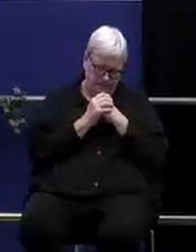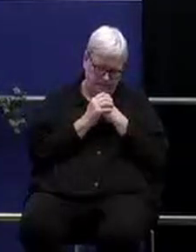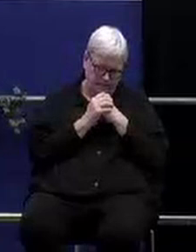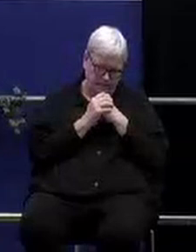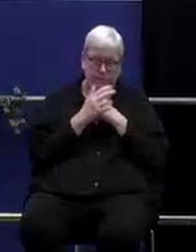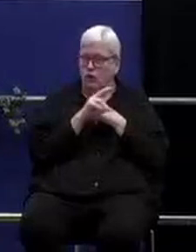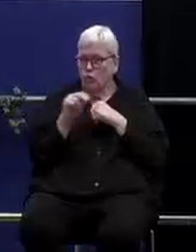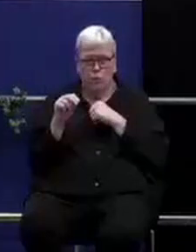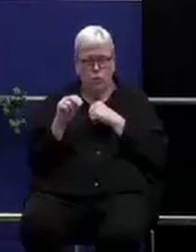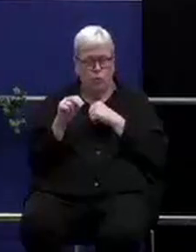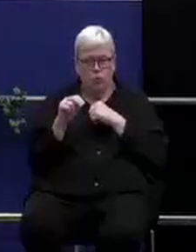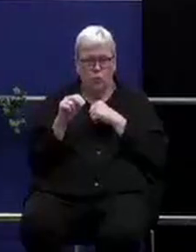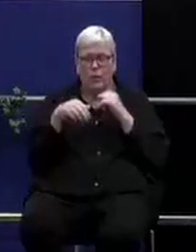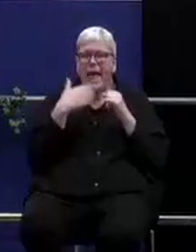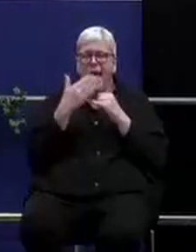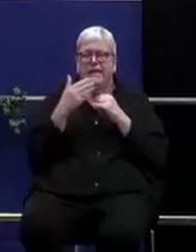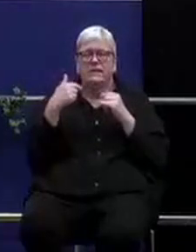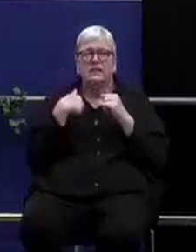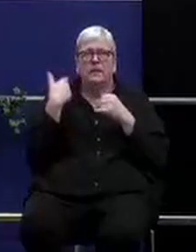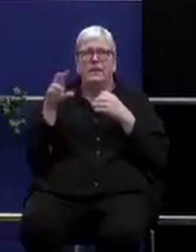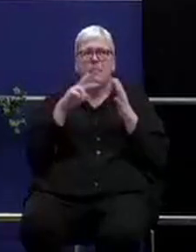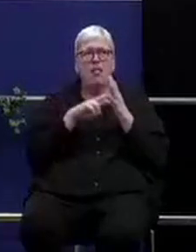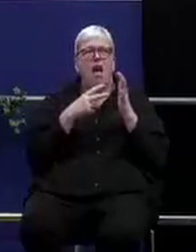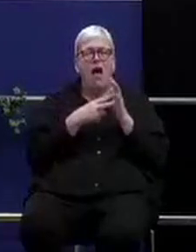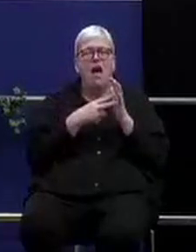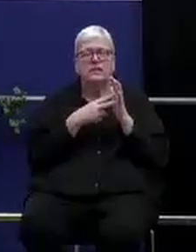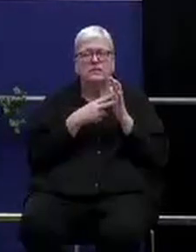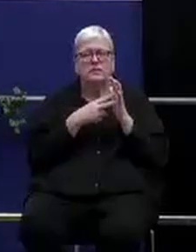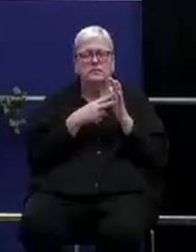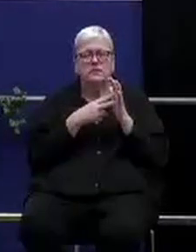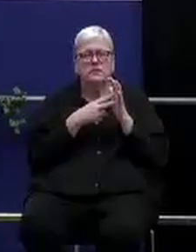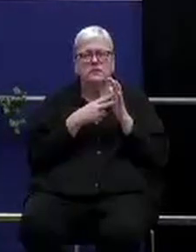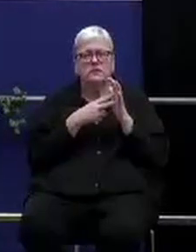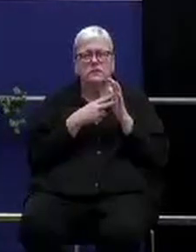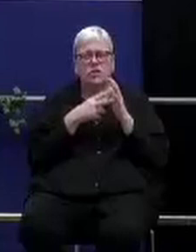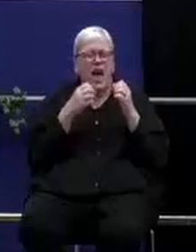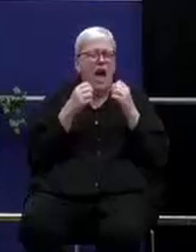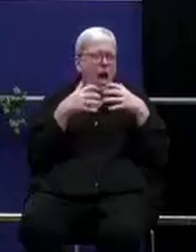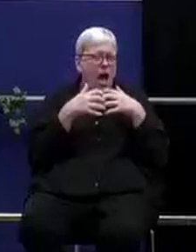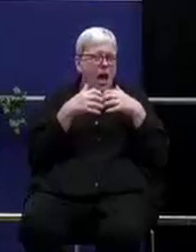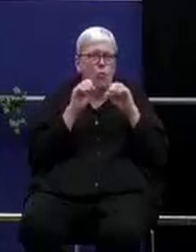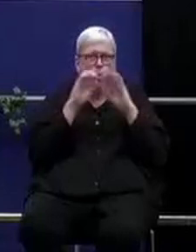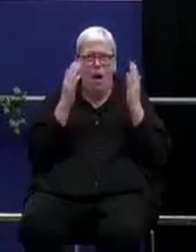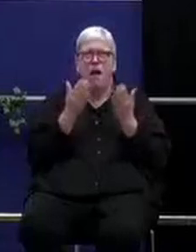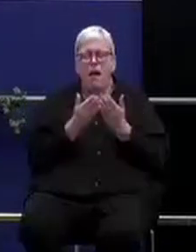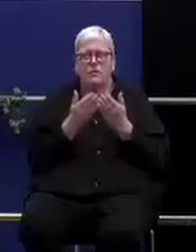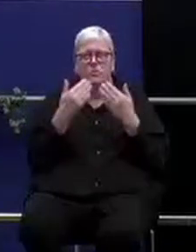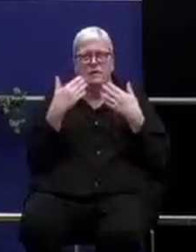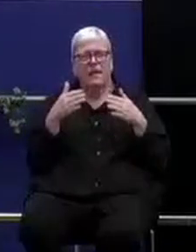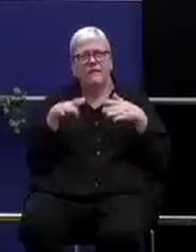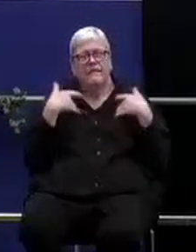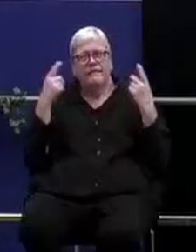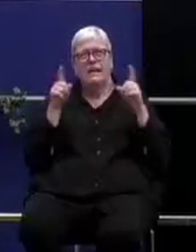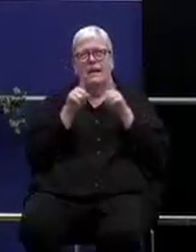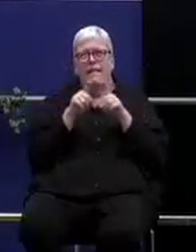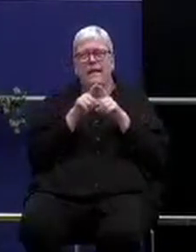No, the ending that I wanted, or the way the world is left, I feel like the arc